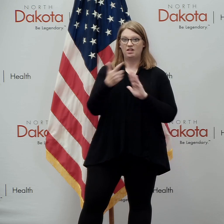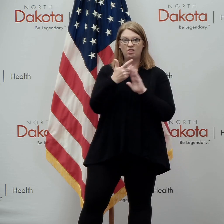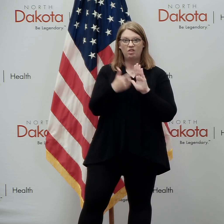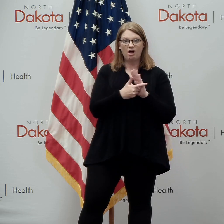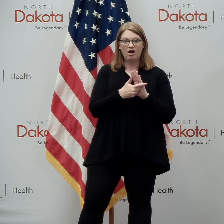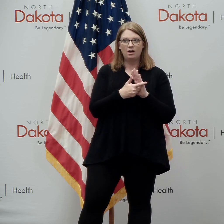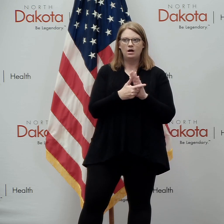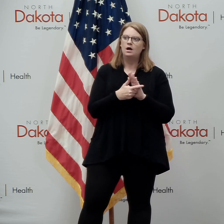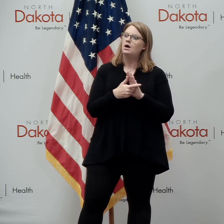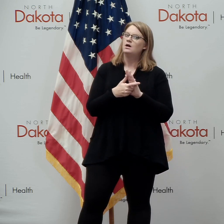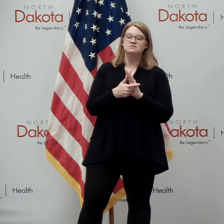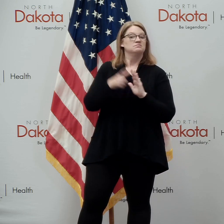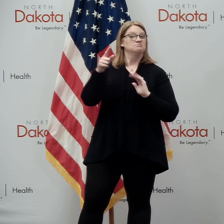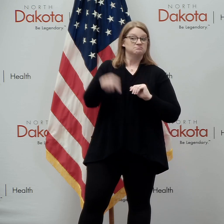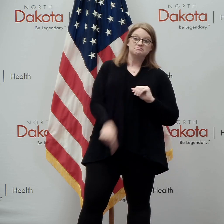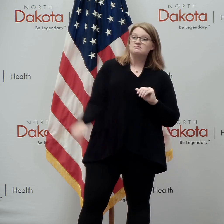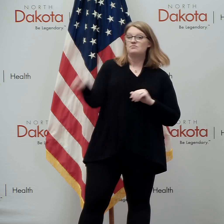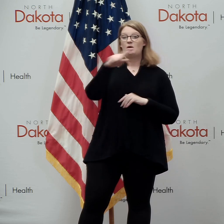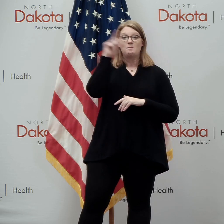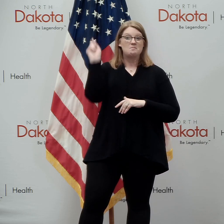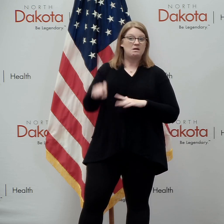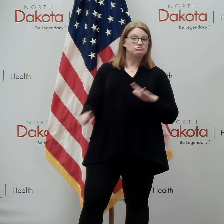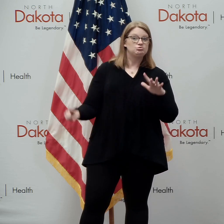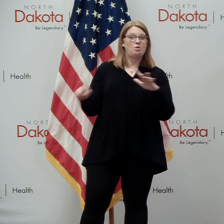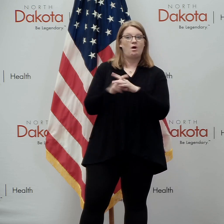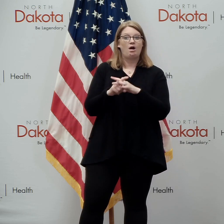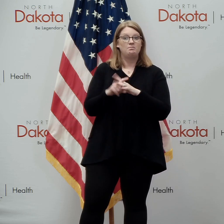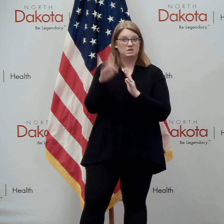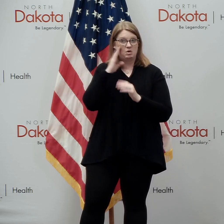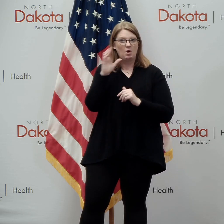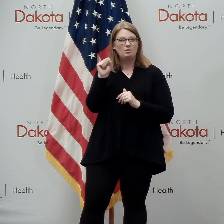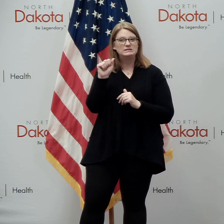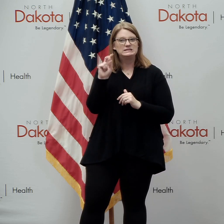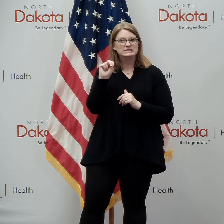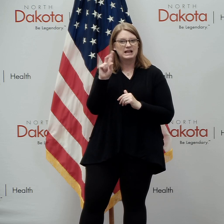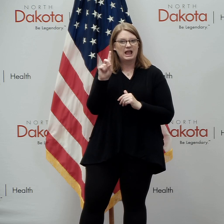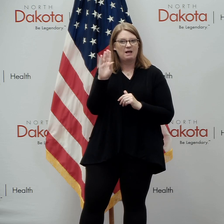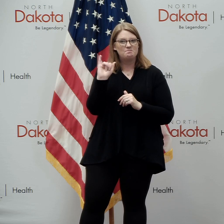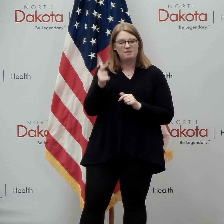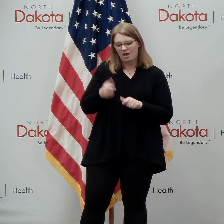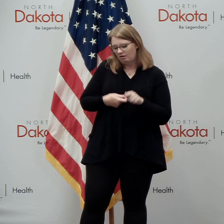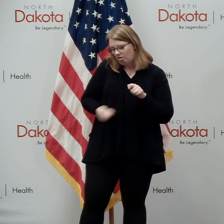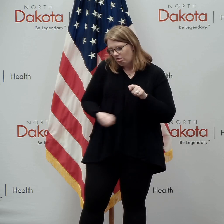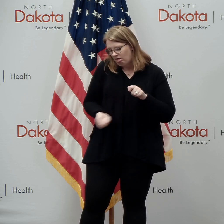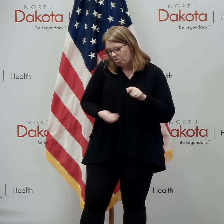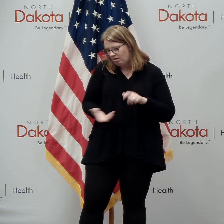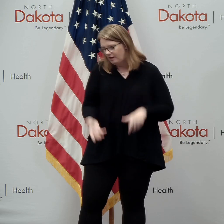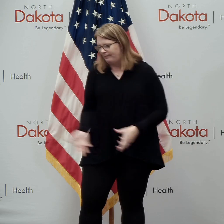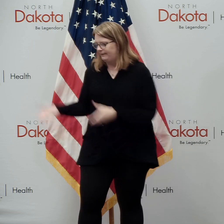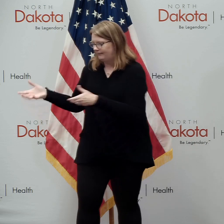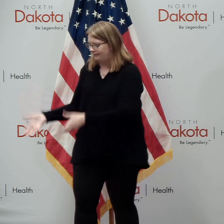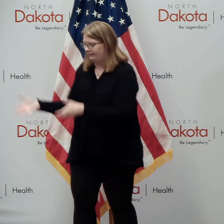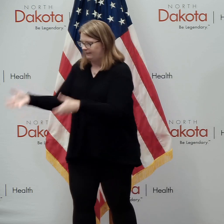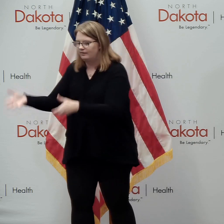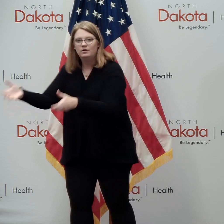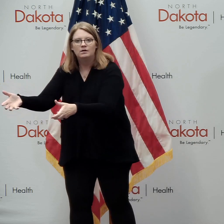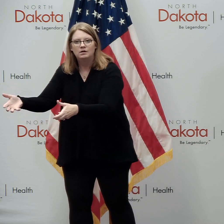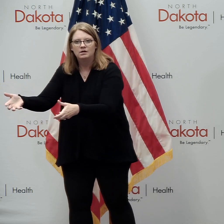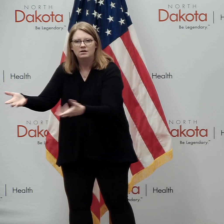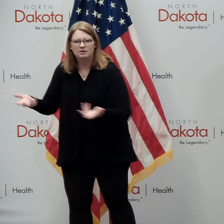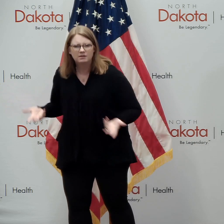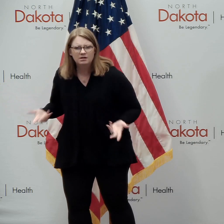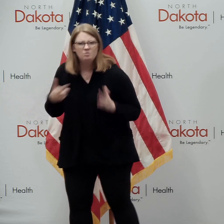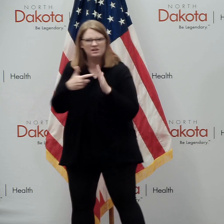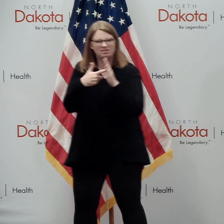of thousands of people had to show up and fill millions of sandbags. There was no law that mandated that people come out and try to help save their